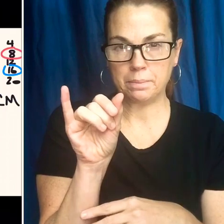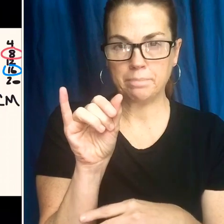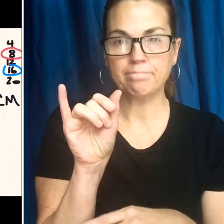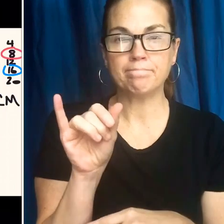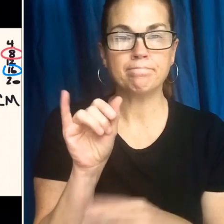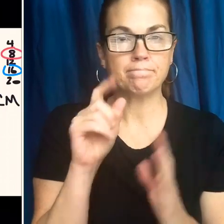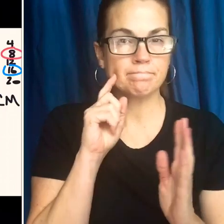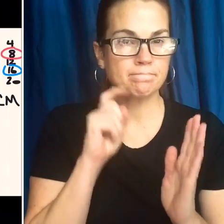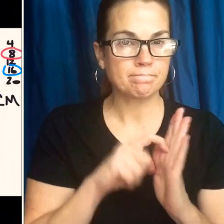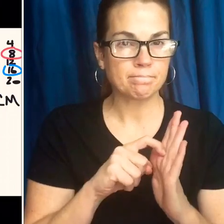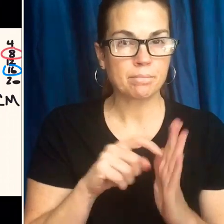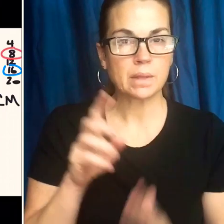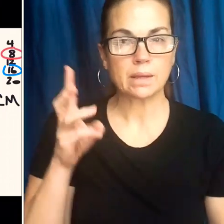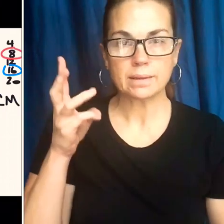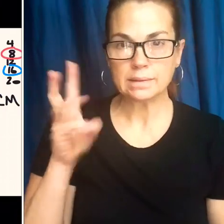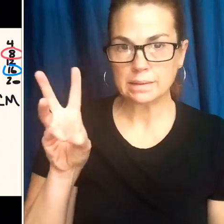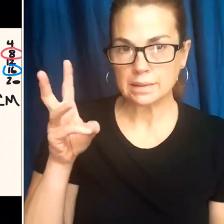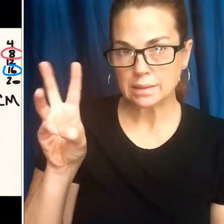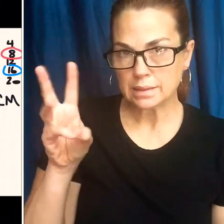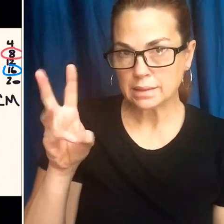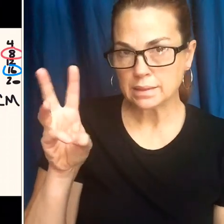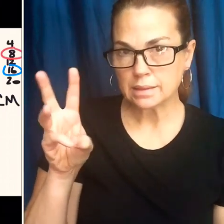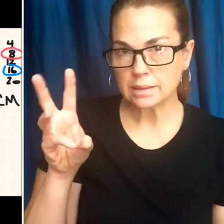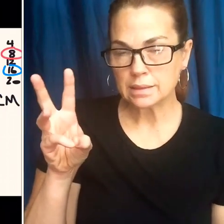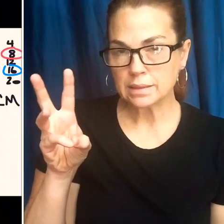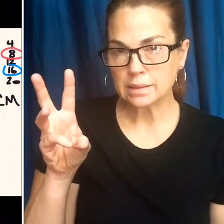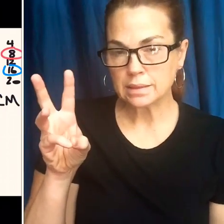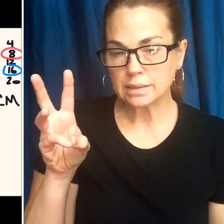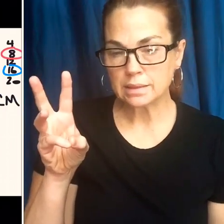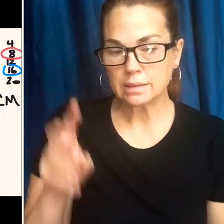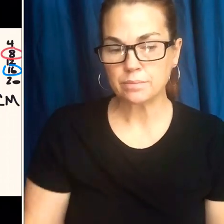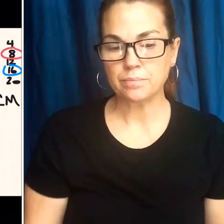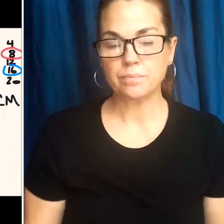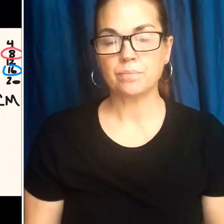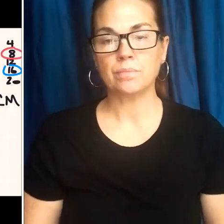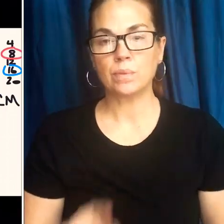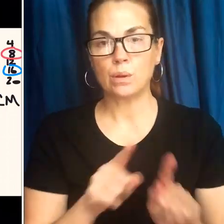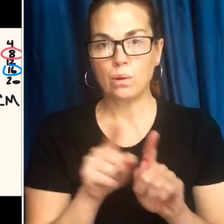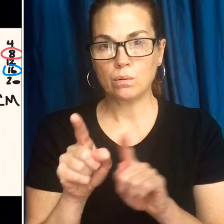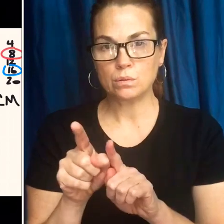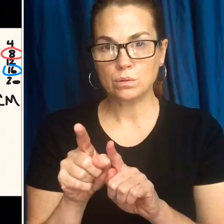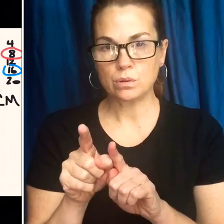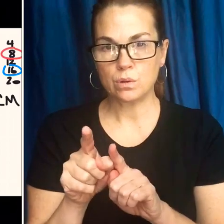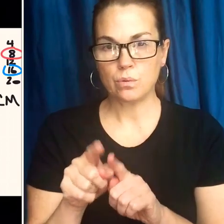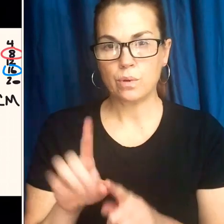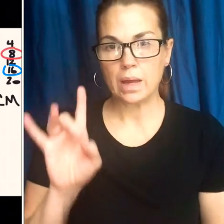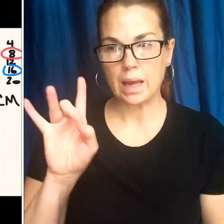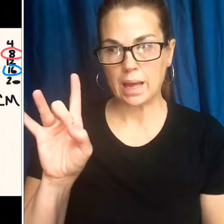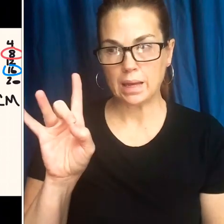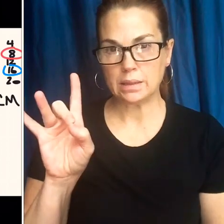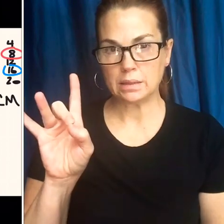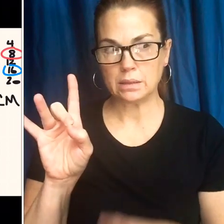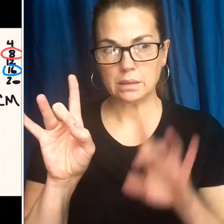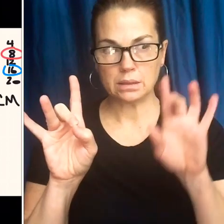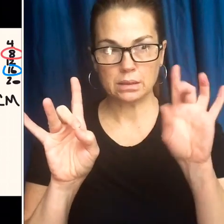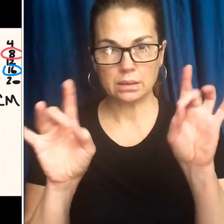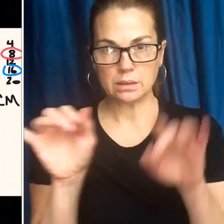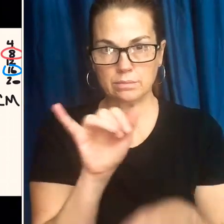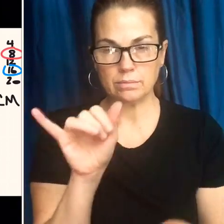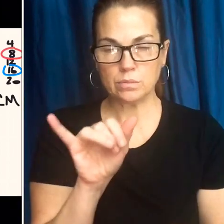8. I want the least common multiple, so I want the lowest number on both lists, which in this